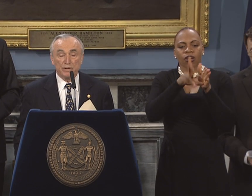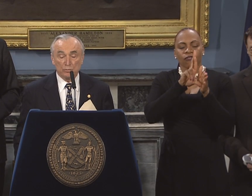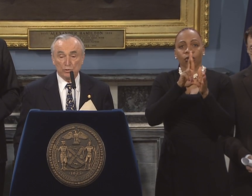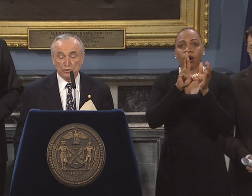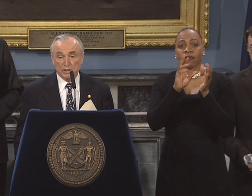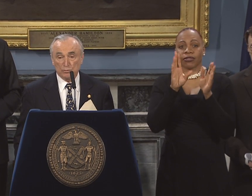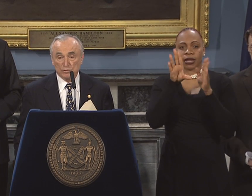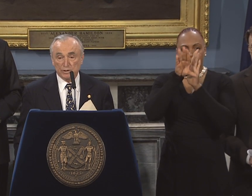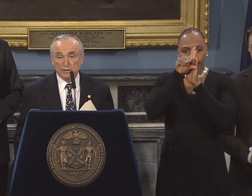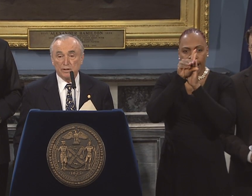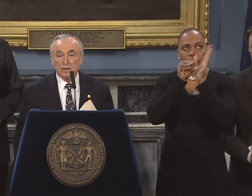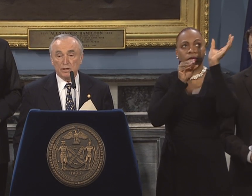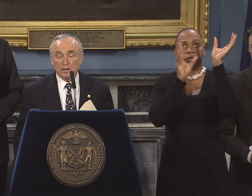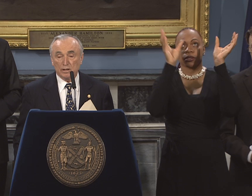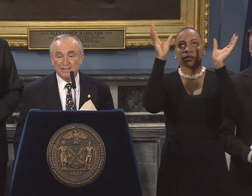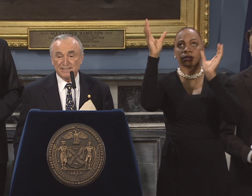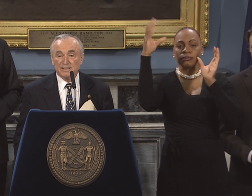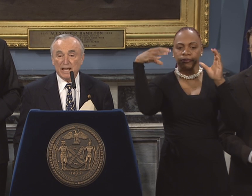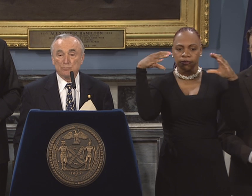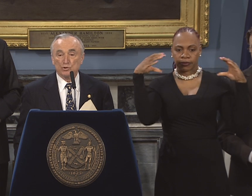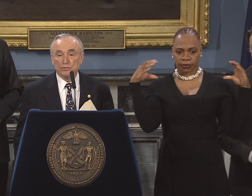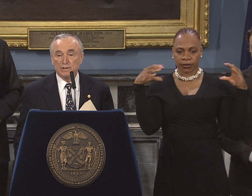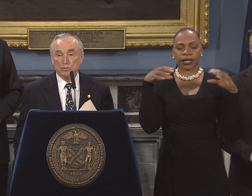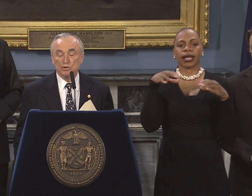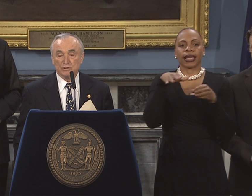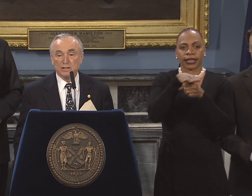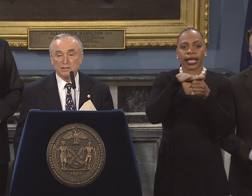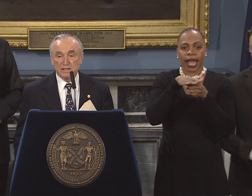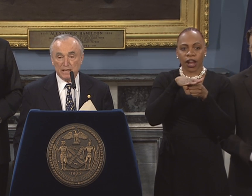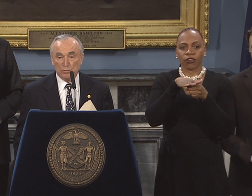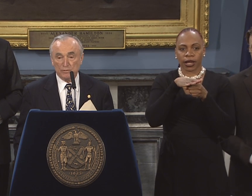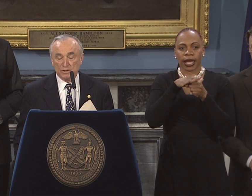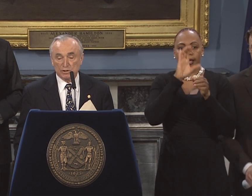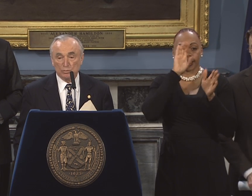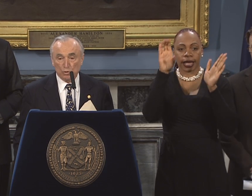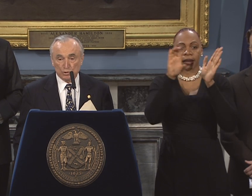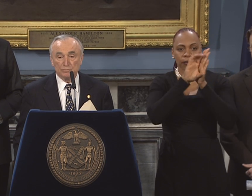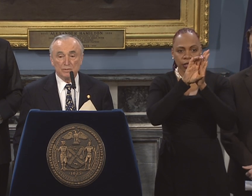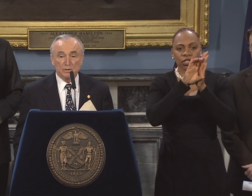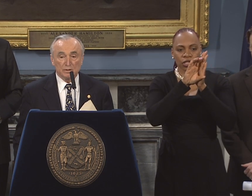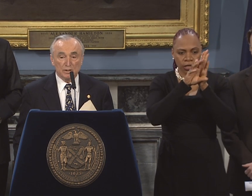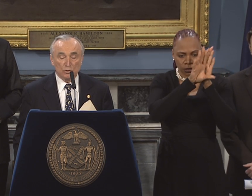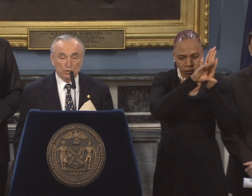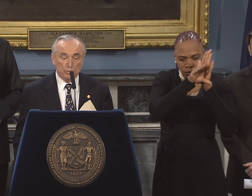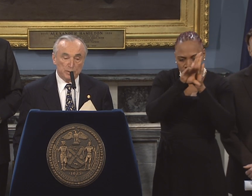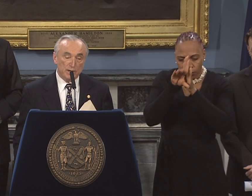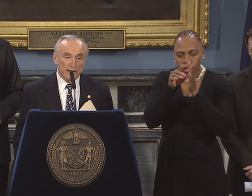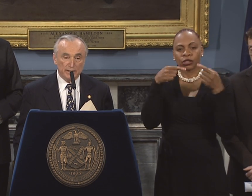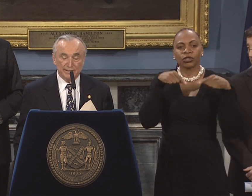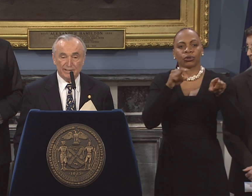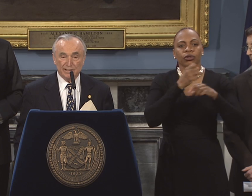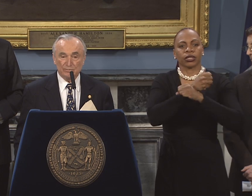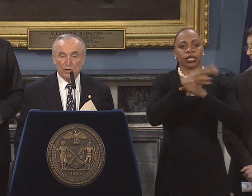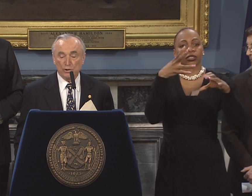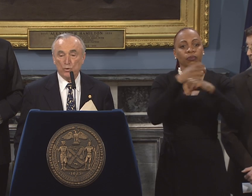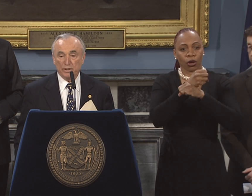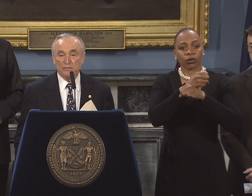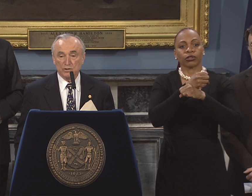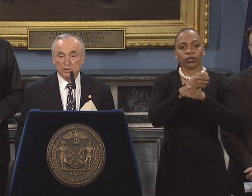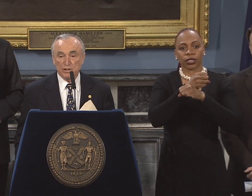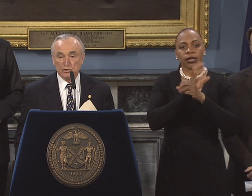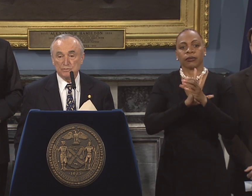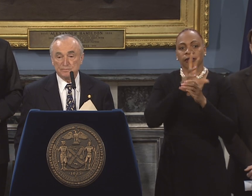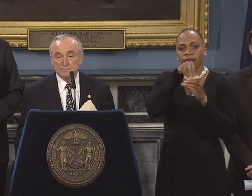there were a number of those cameras that did capture images at the time of the explosion, and those will be part of the